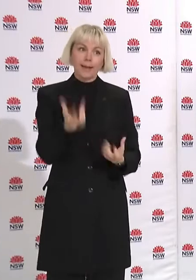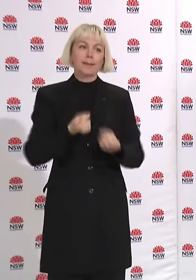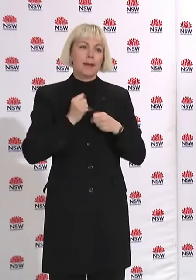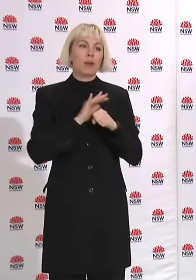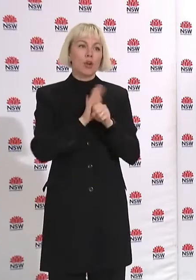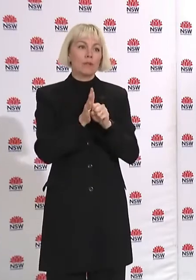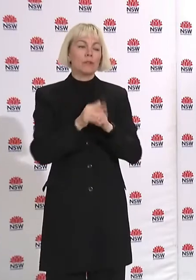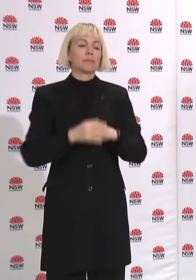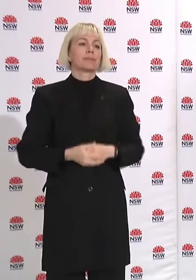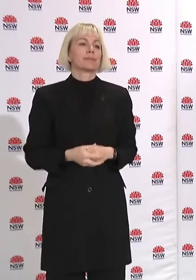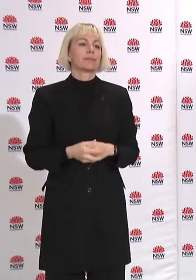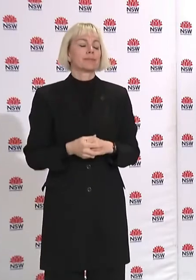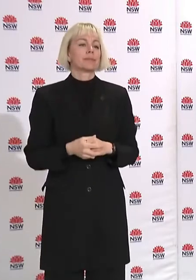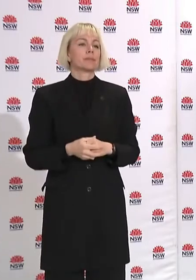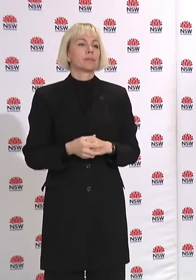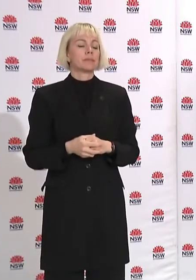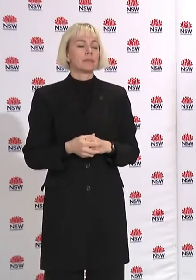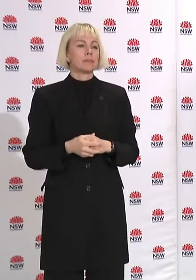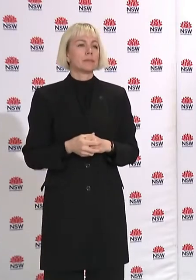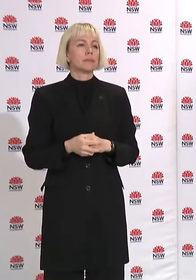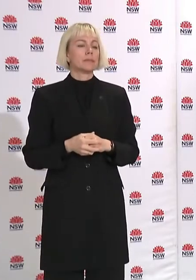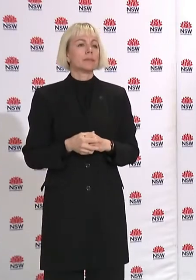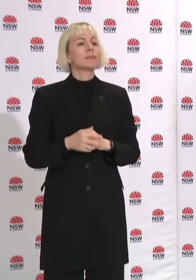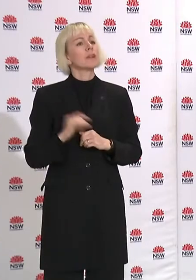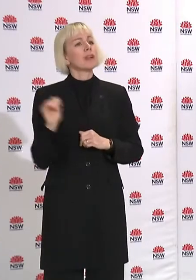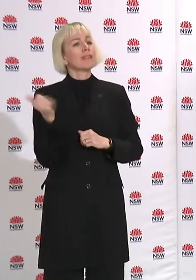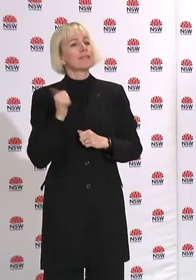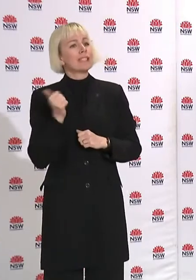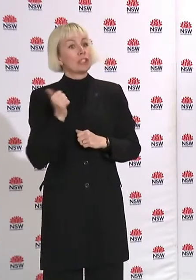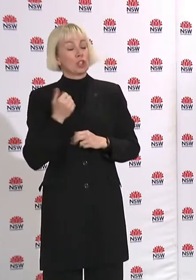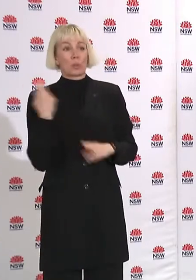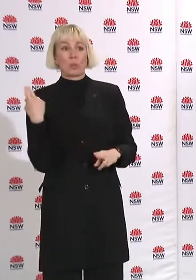we have reached out to community leaders